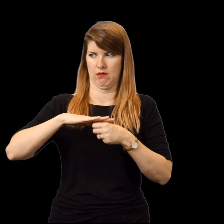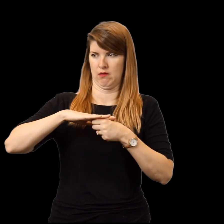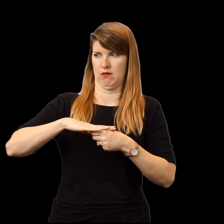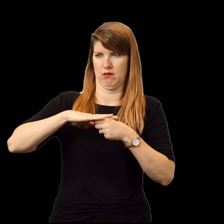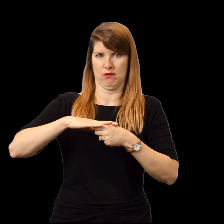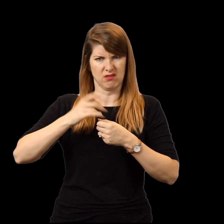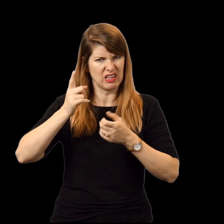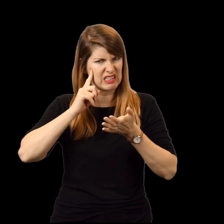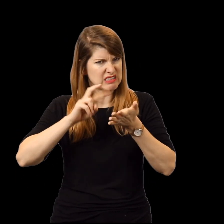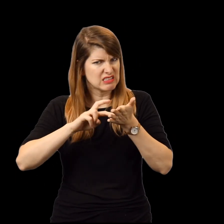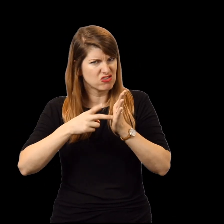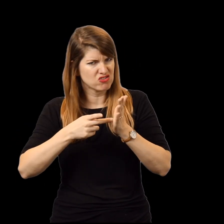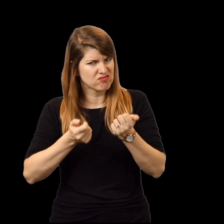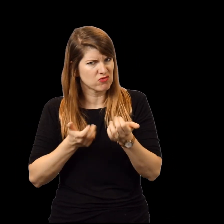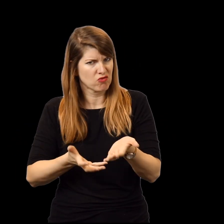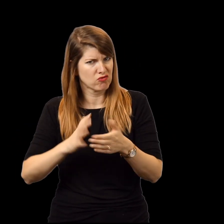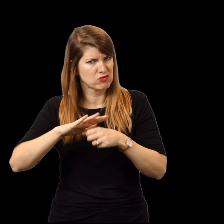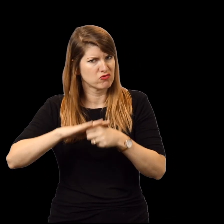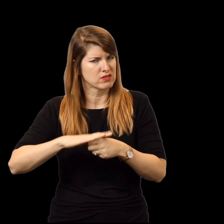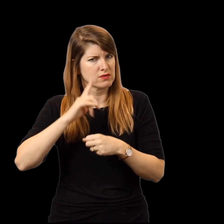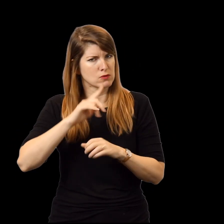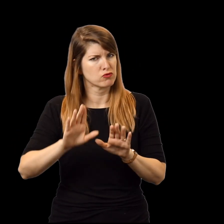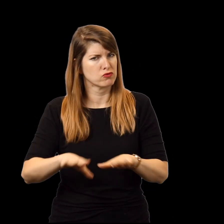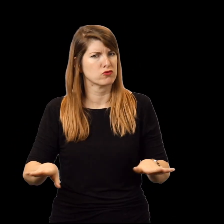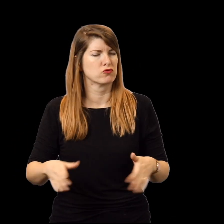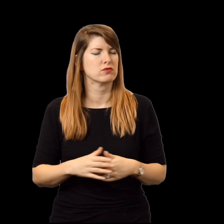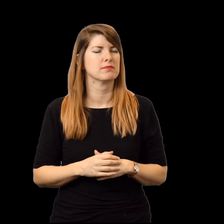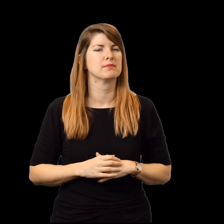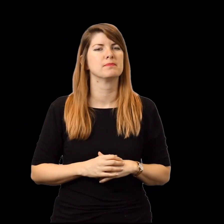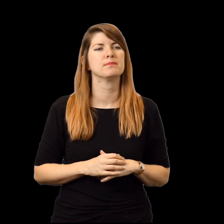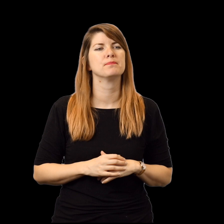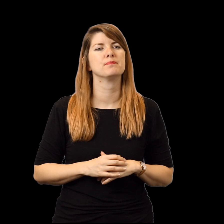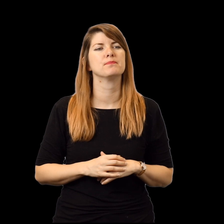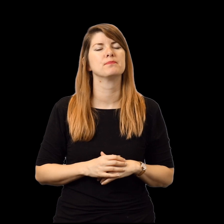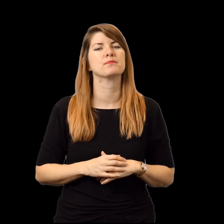in a stress state. They intentionally stress these children.